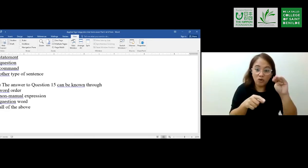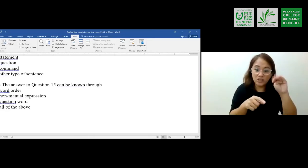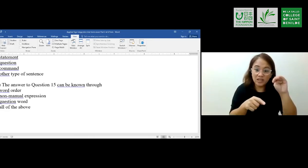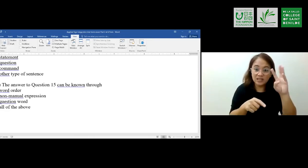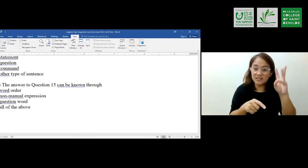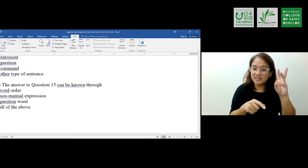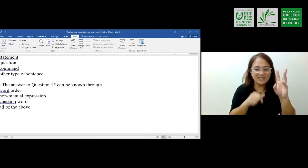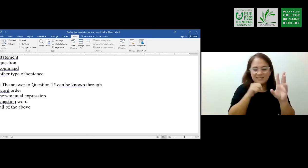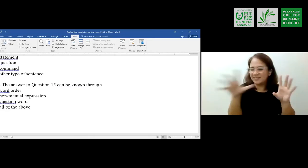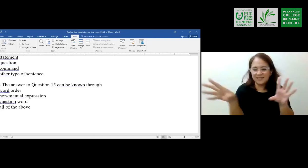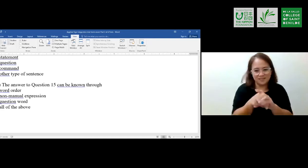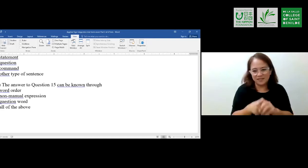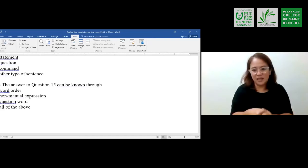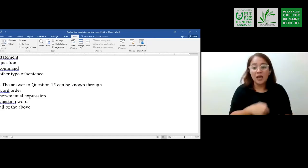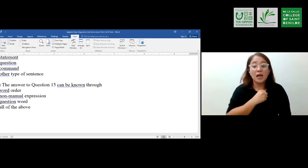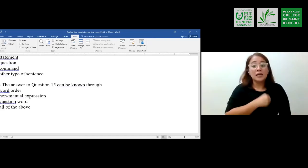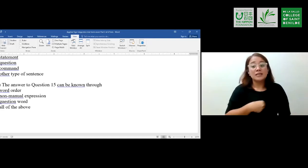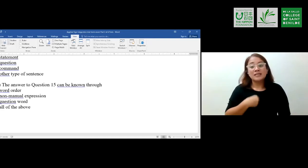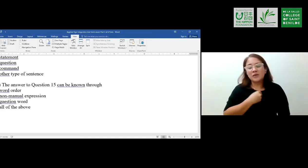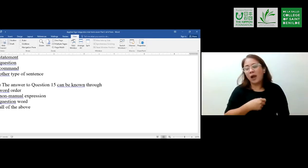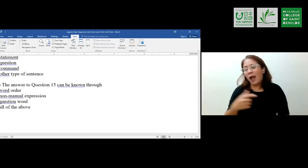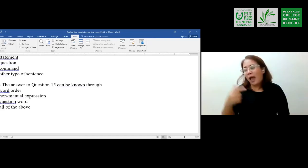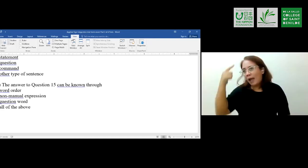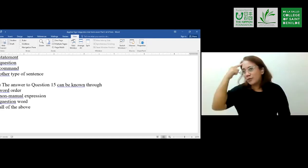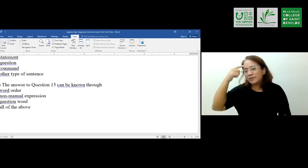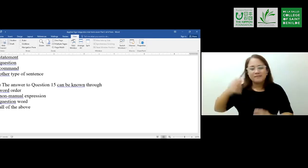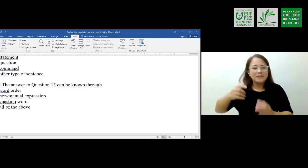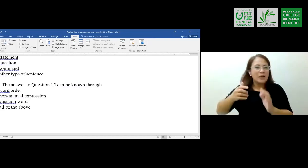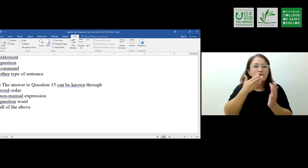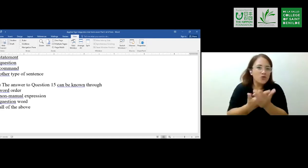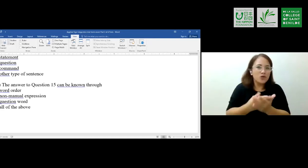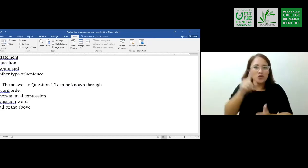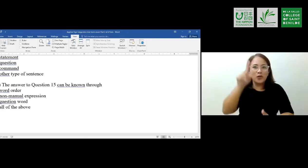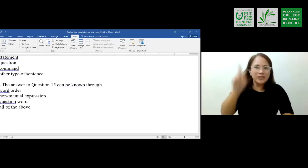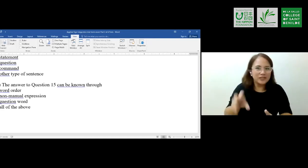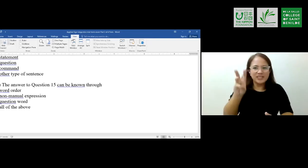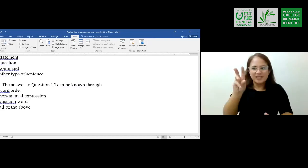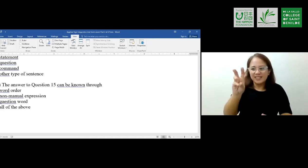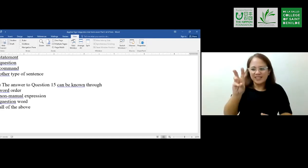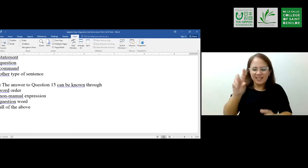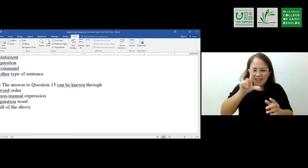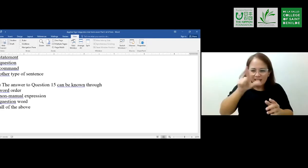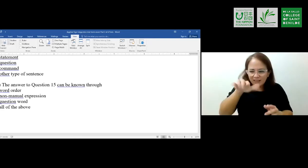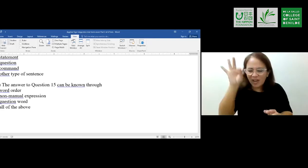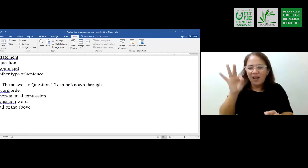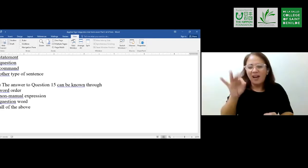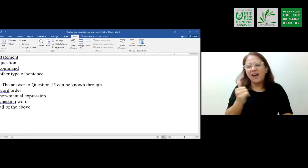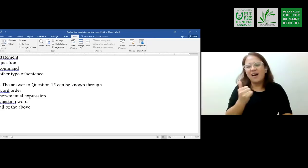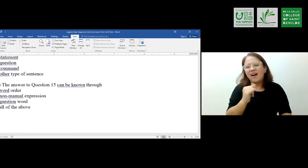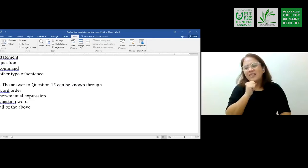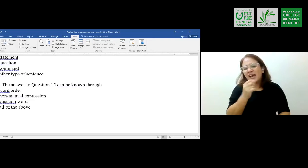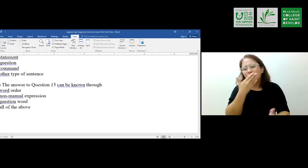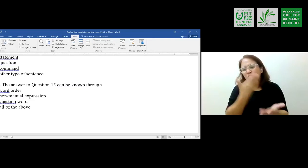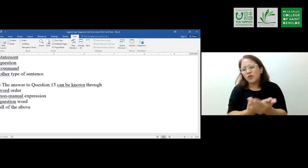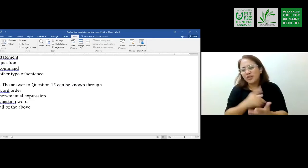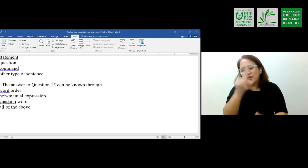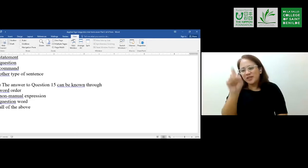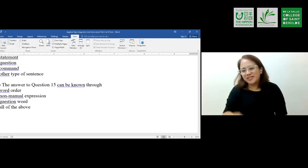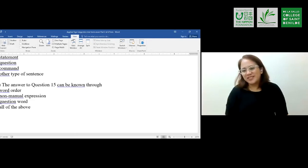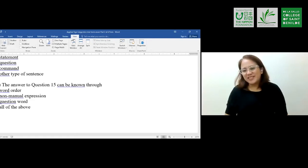Sorry, I thought I had a good question for 16, but not good question, because it's ambiguous. You